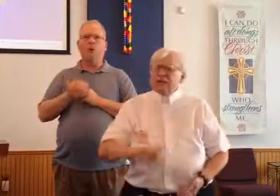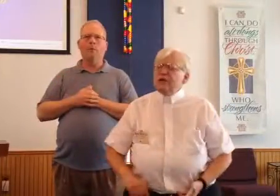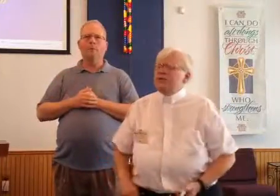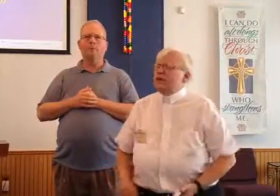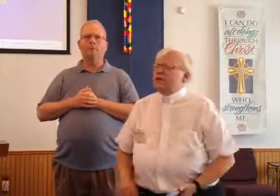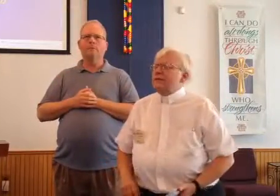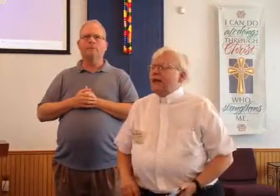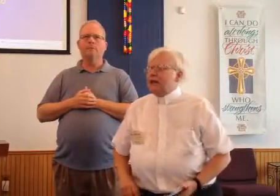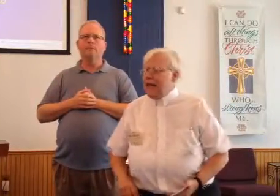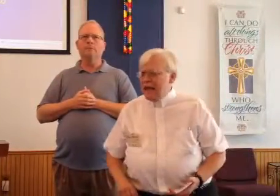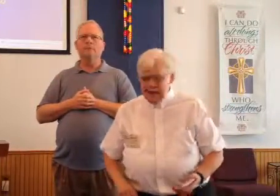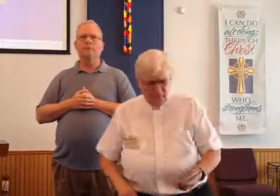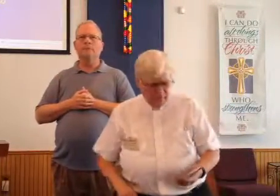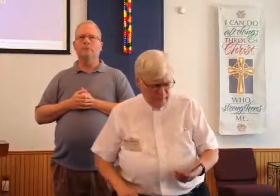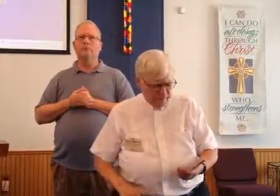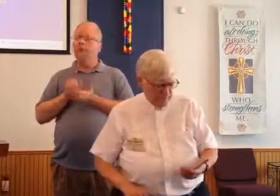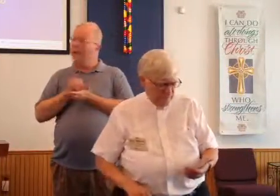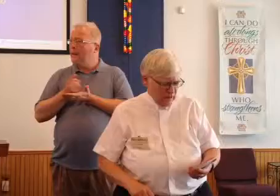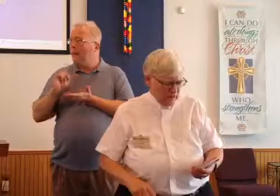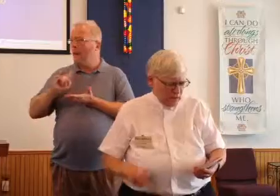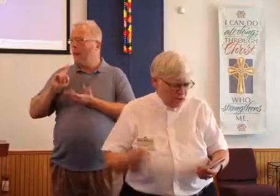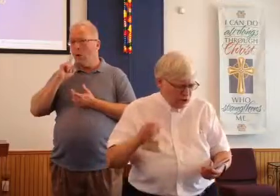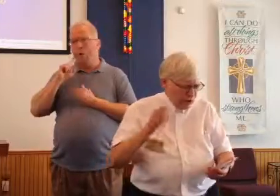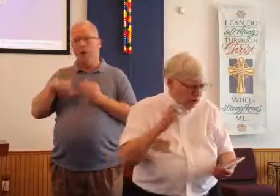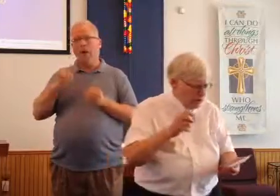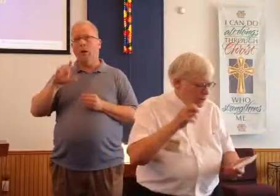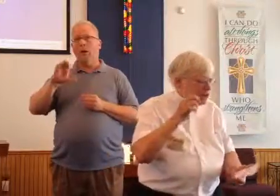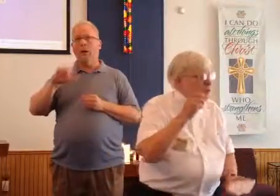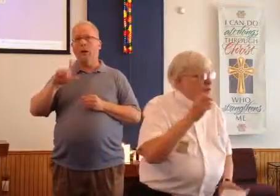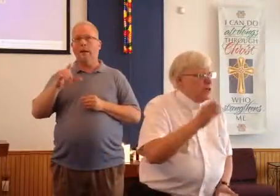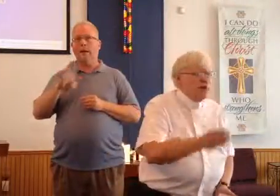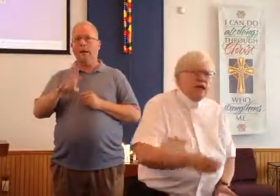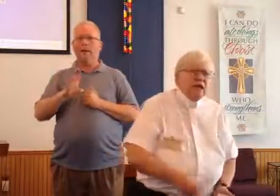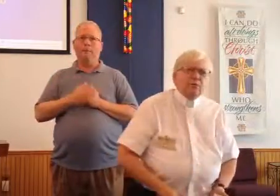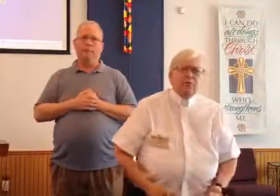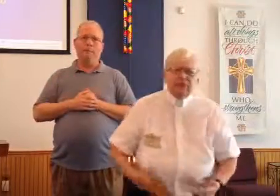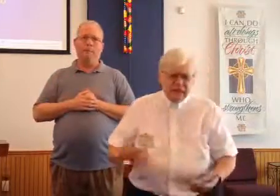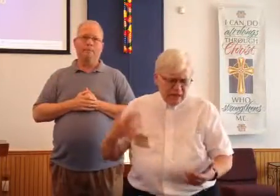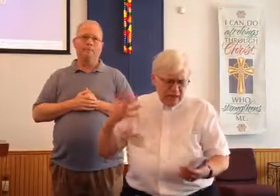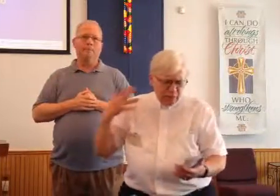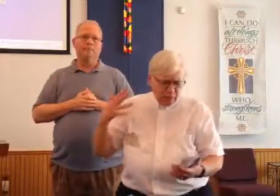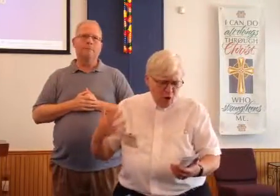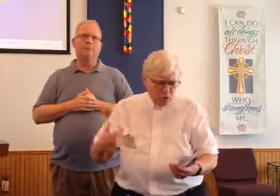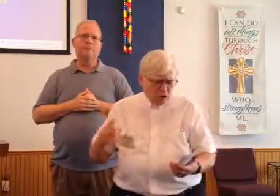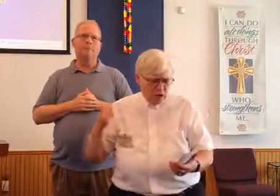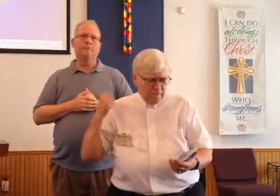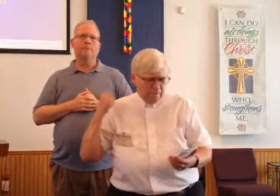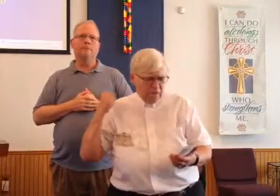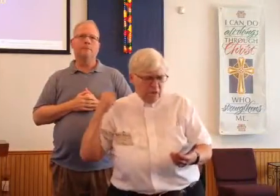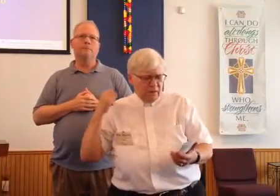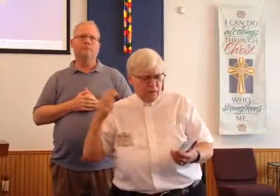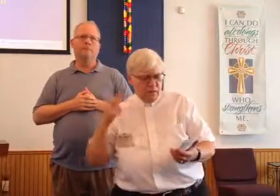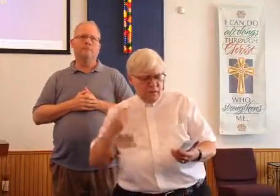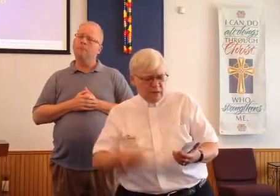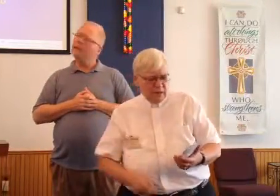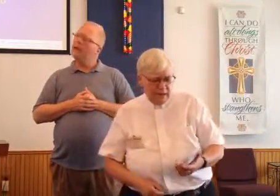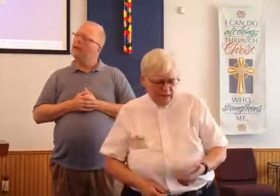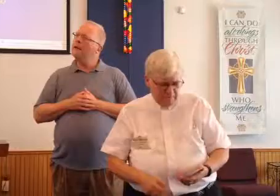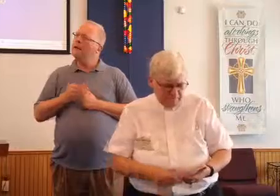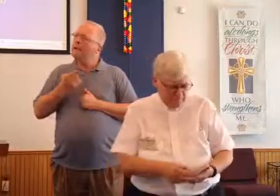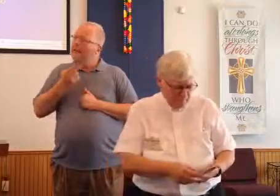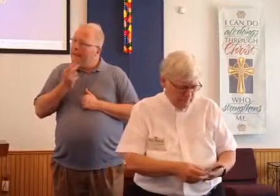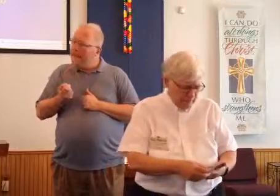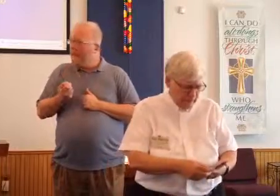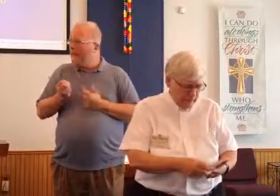And last week we heard about Caleb, who scouted for the Hebrews as they approached the Promised